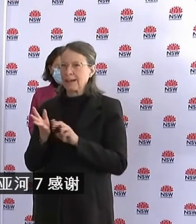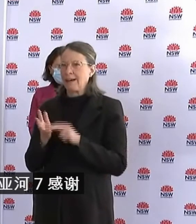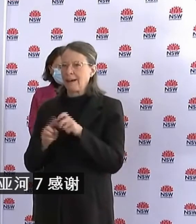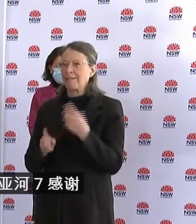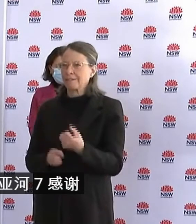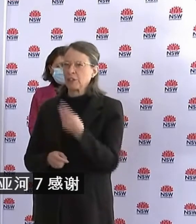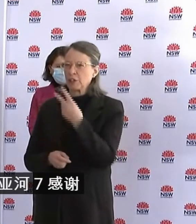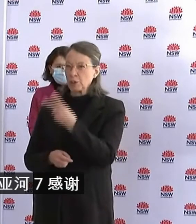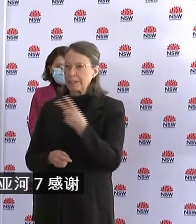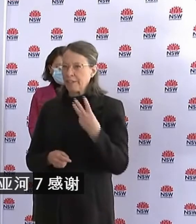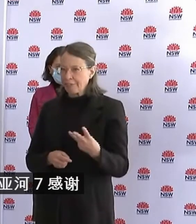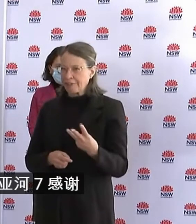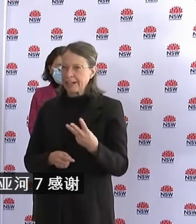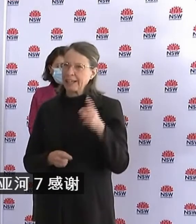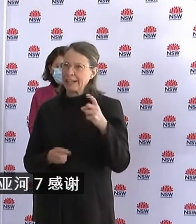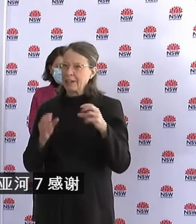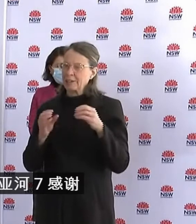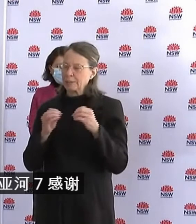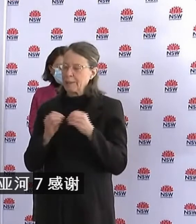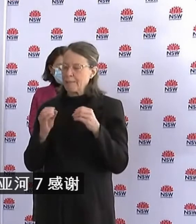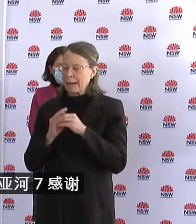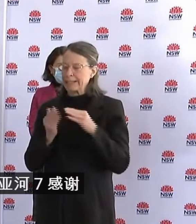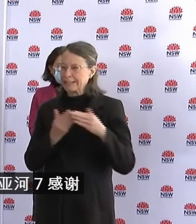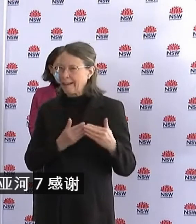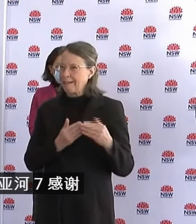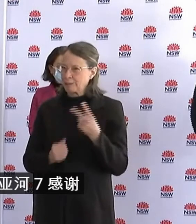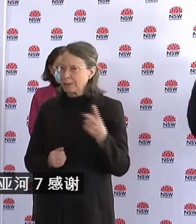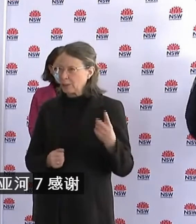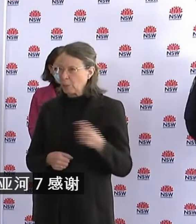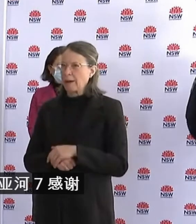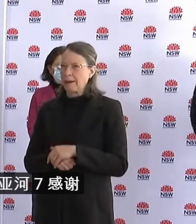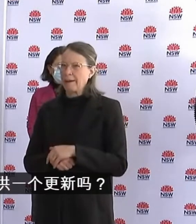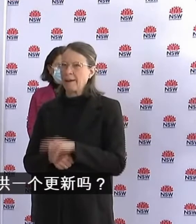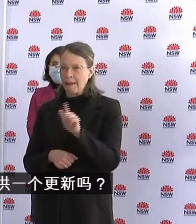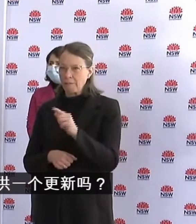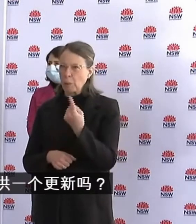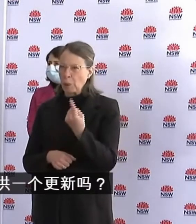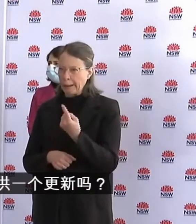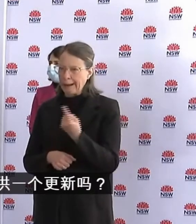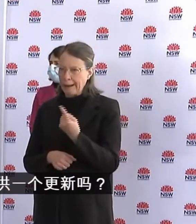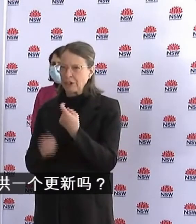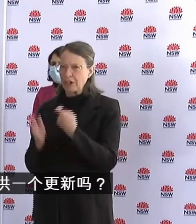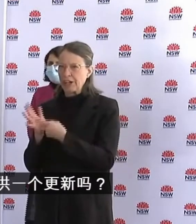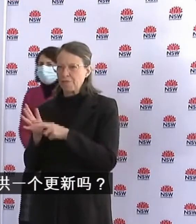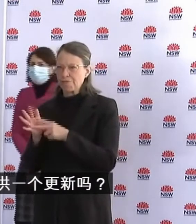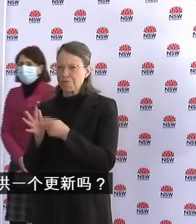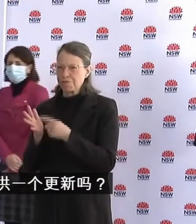with 12, Liverpool with 11, and Georges River with 7. Thanks very much. Dr.